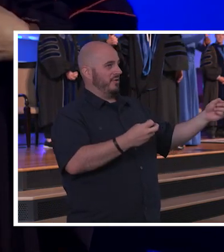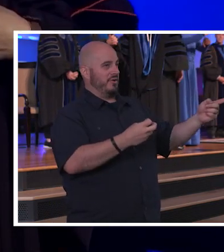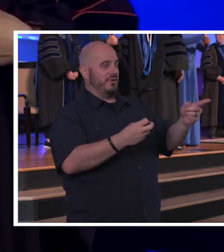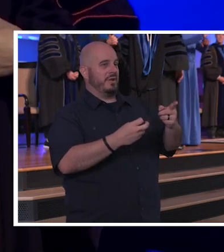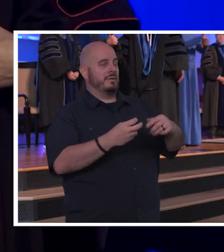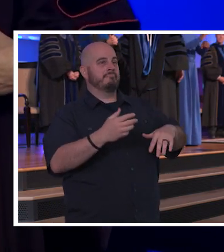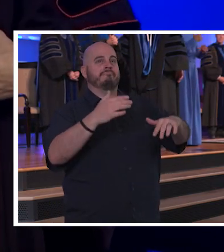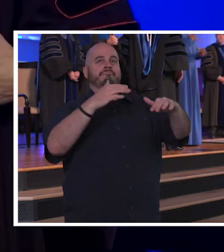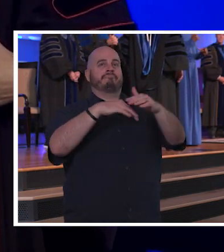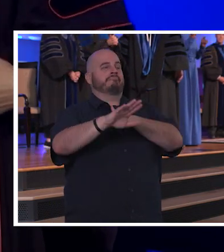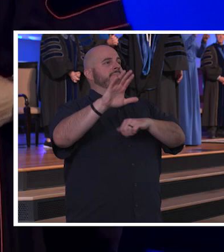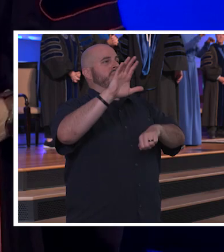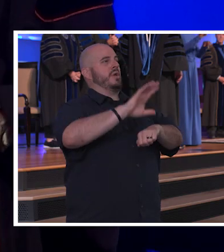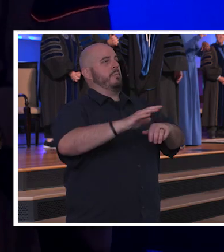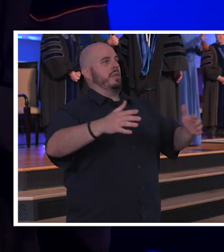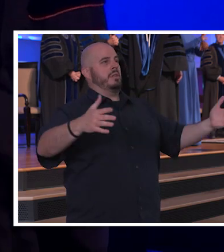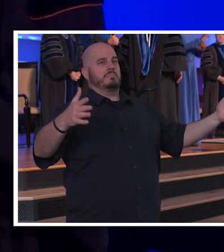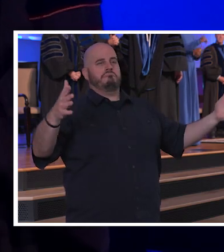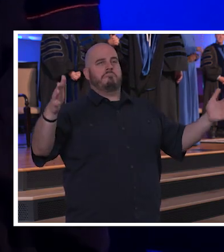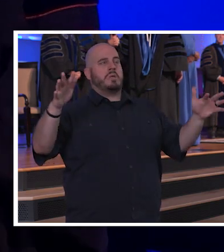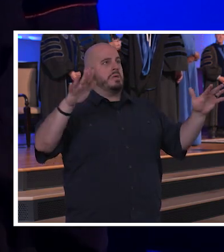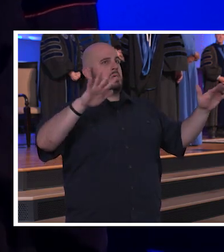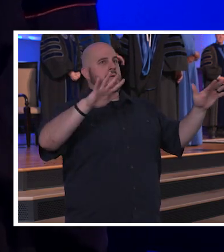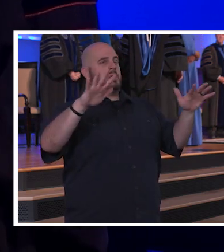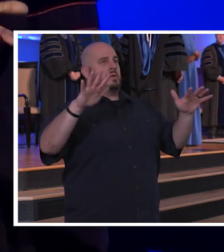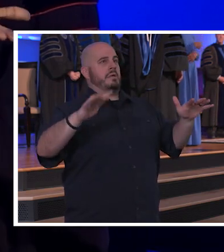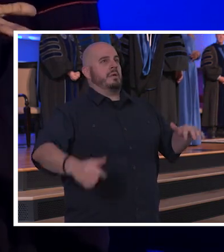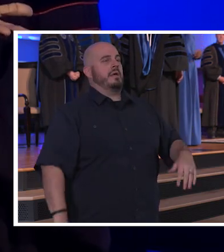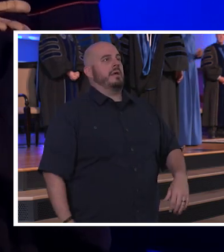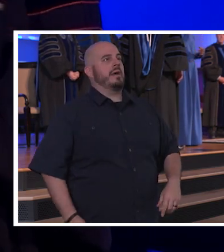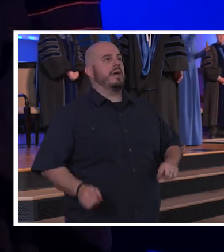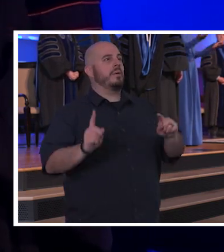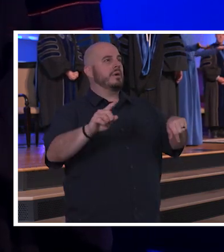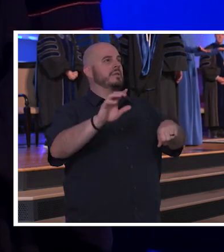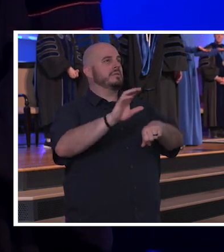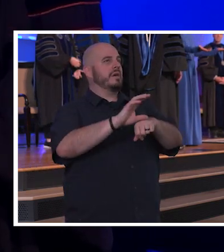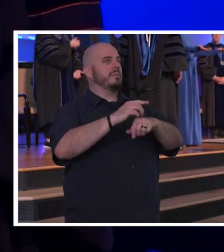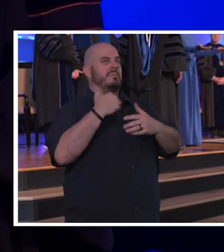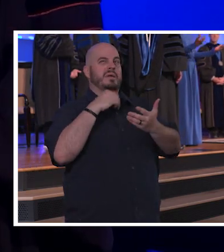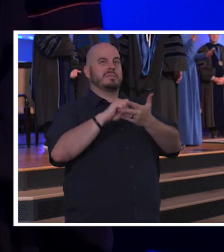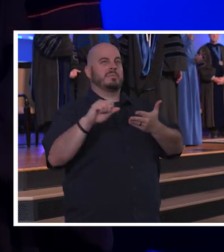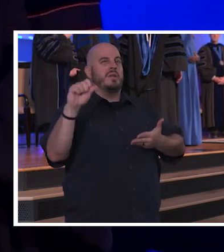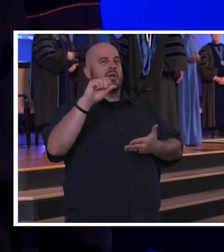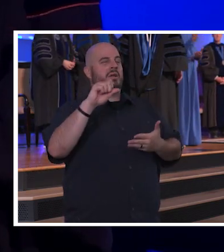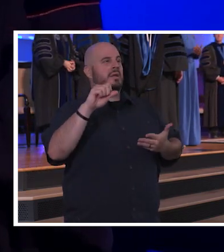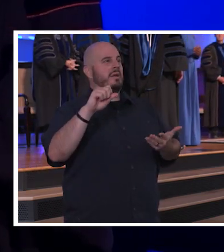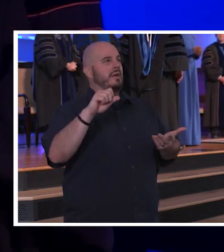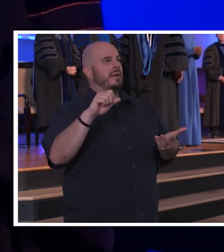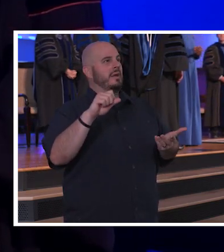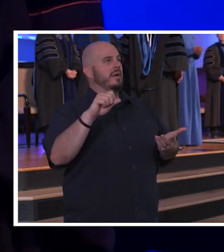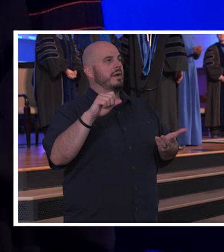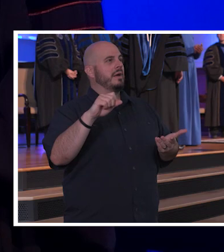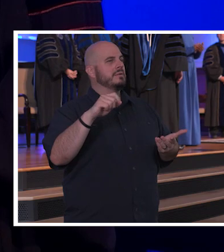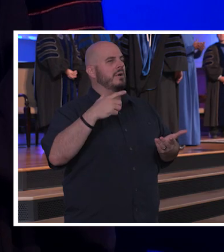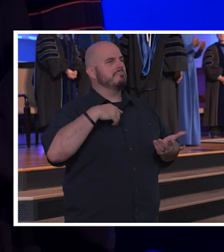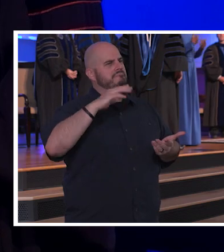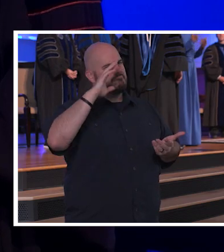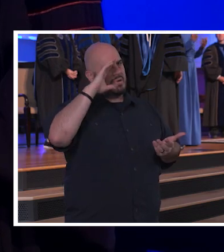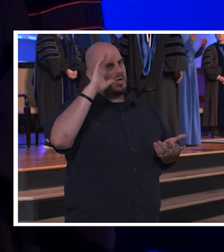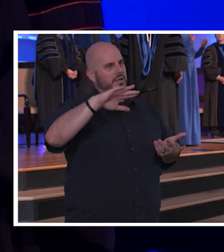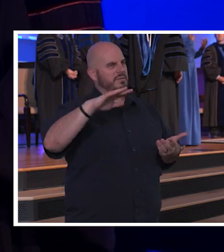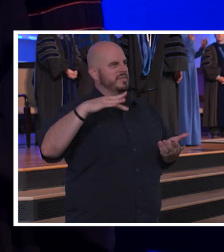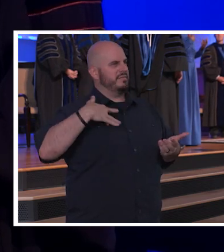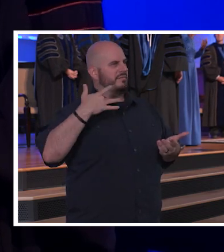chapel. I went to chapel at my seminary. And so I know what this feels like.